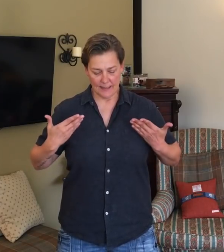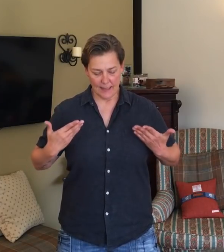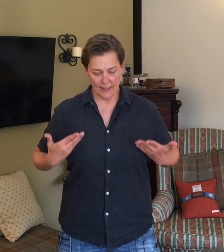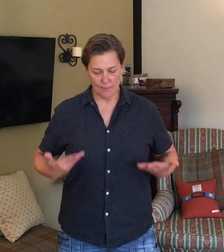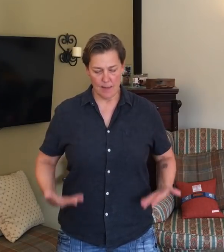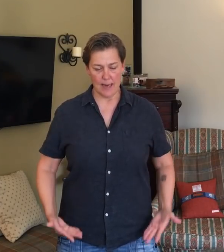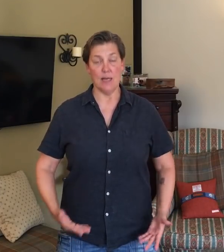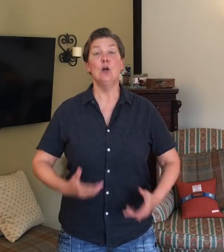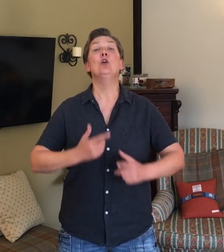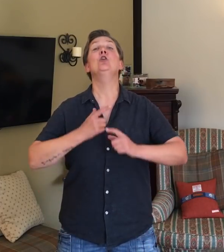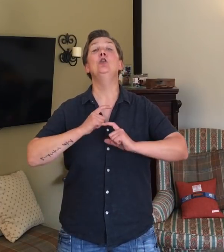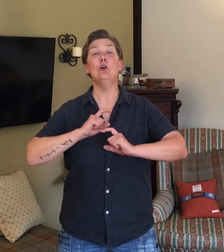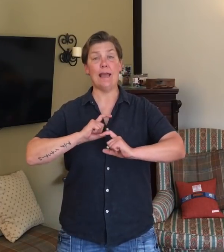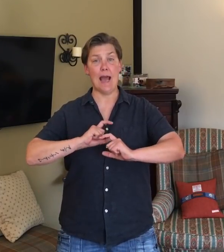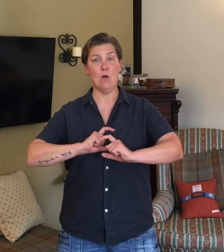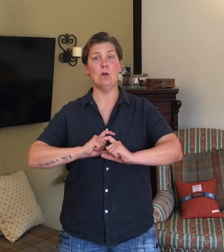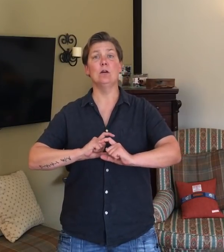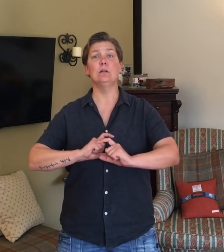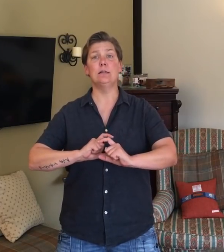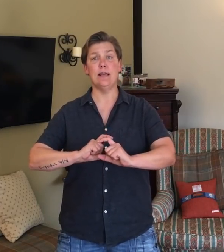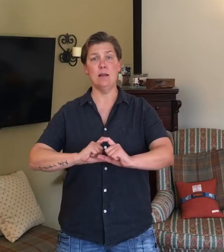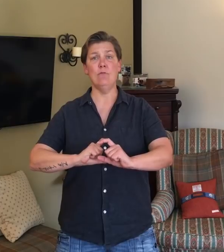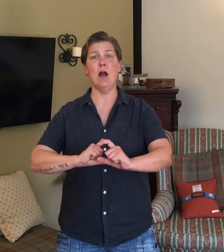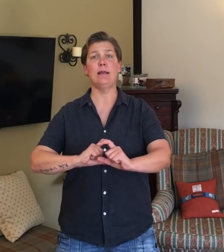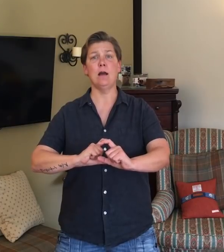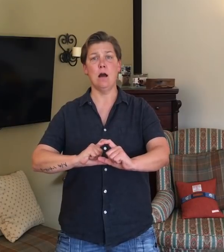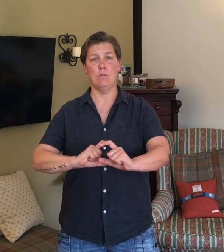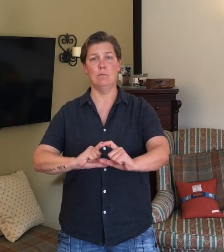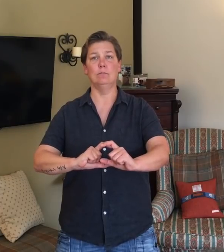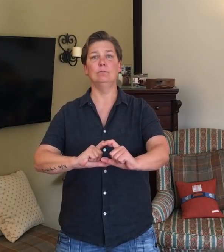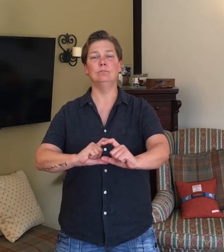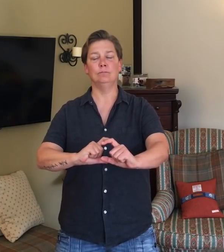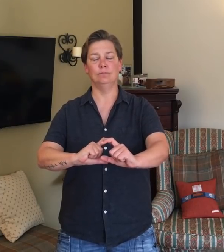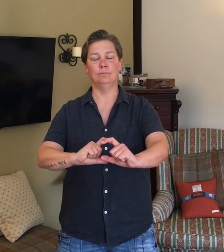is me. Look out, 'cause here I come.